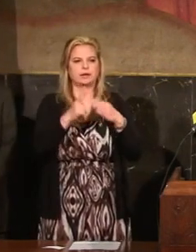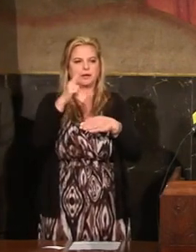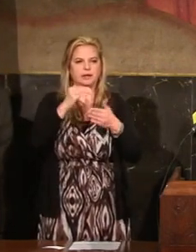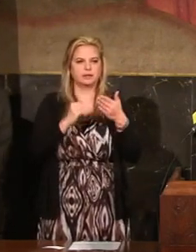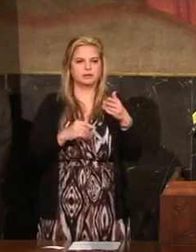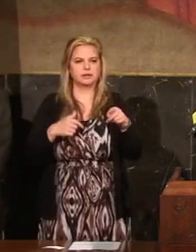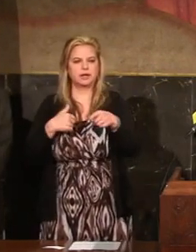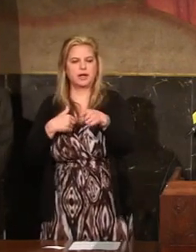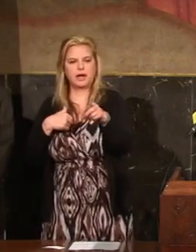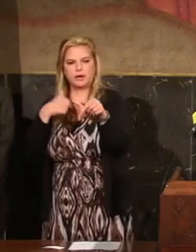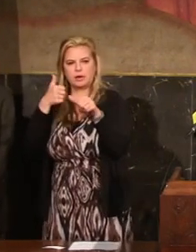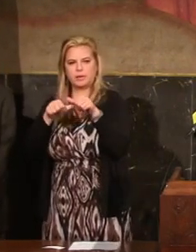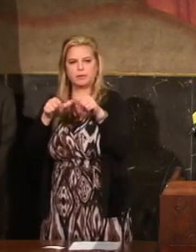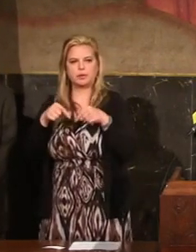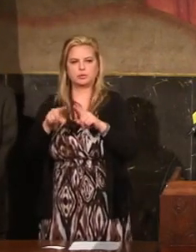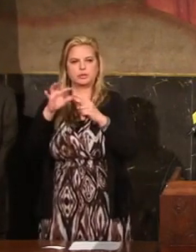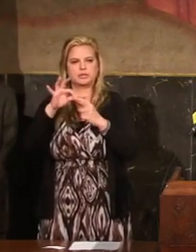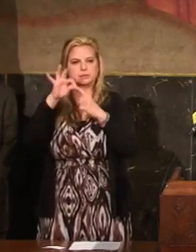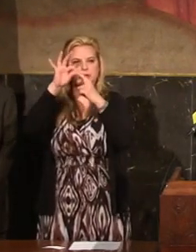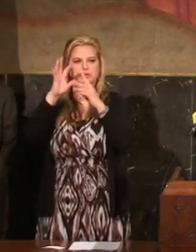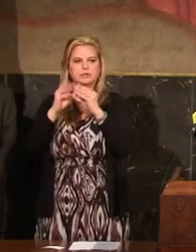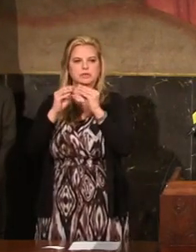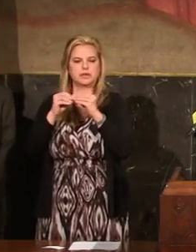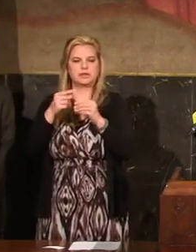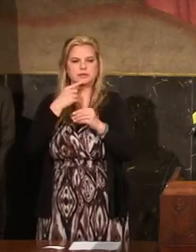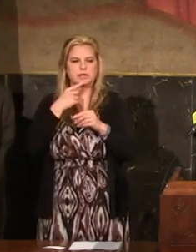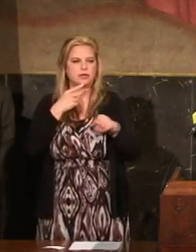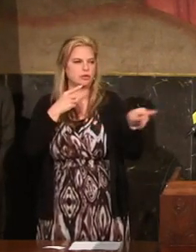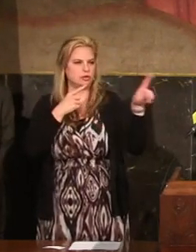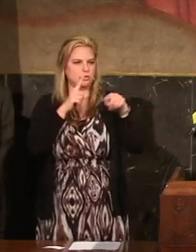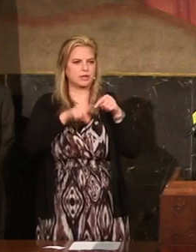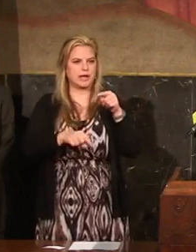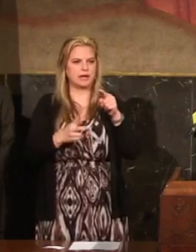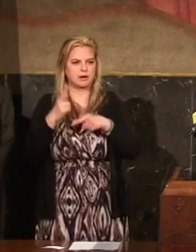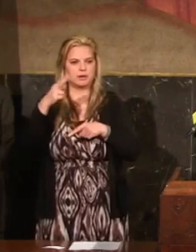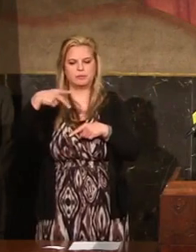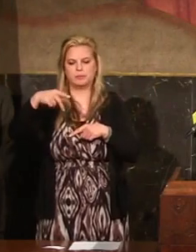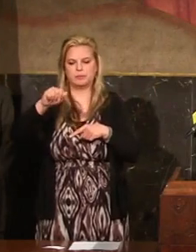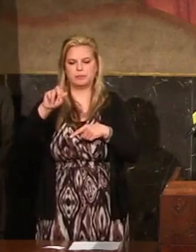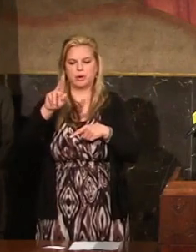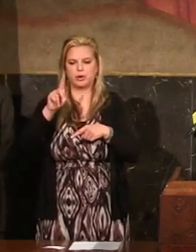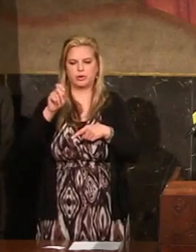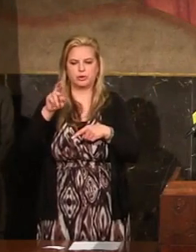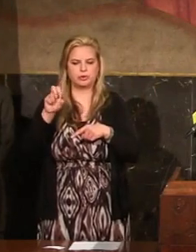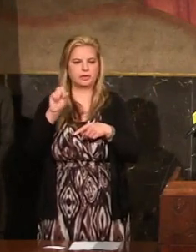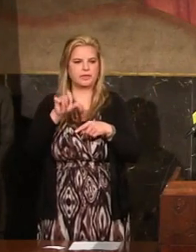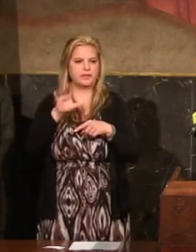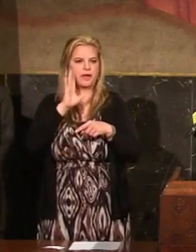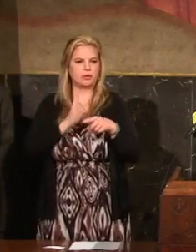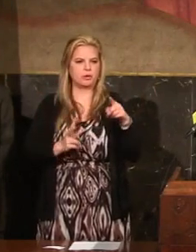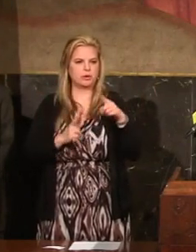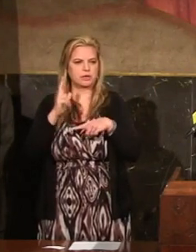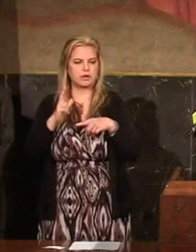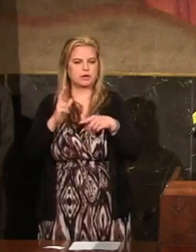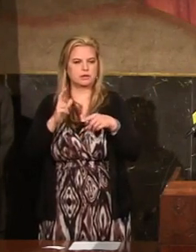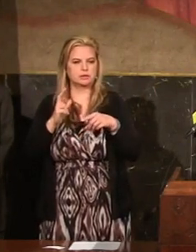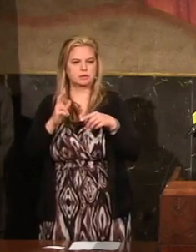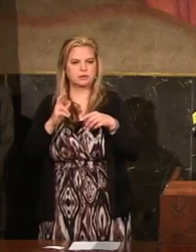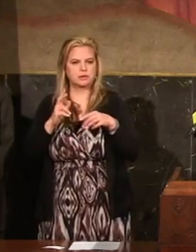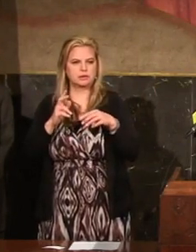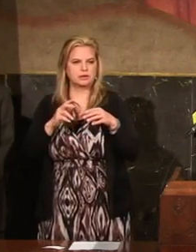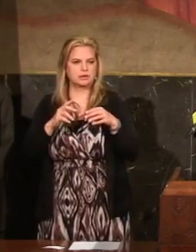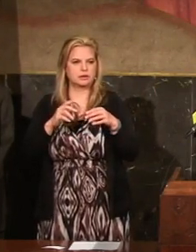during the special session that when they said y'all couldn't cut partners, that was going to result in cuts to